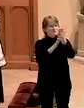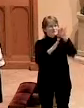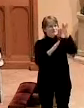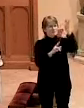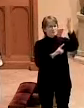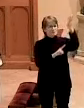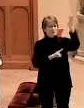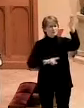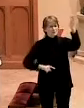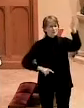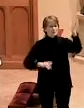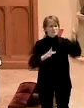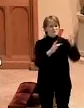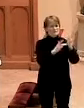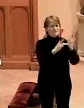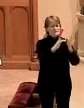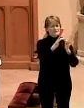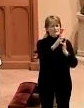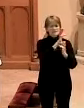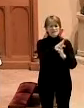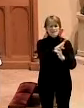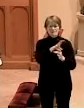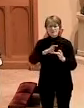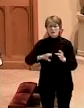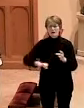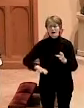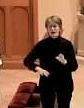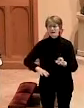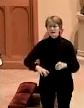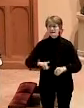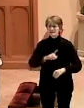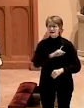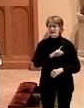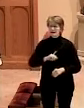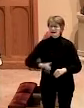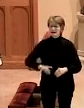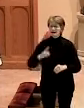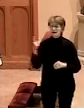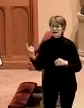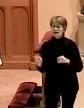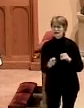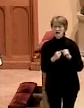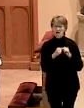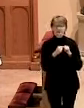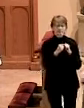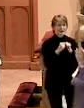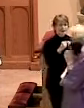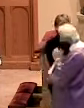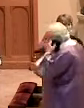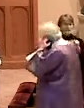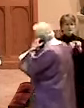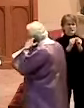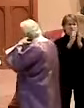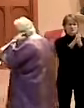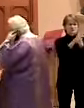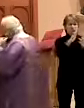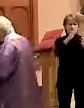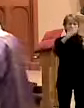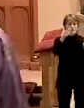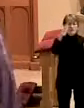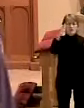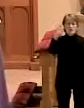Praise to you, Lord Jesus Christ, King of